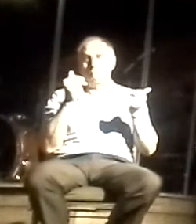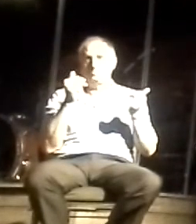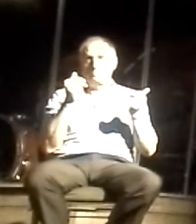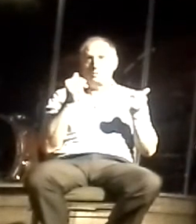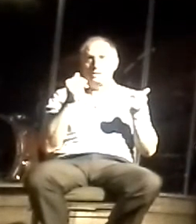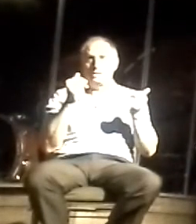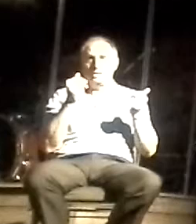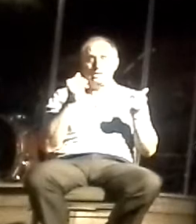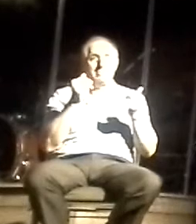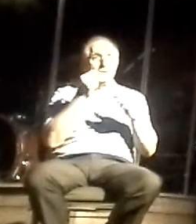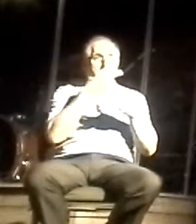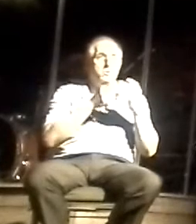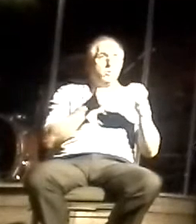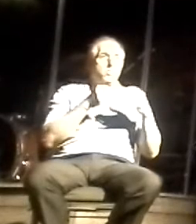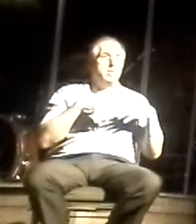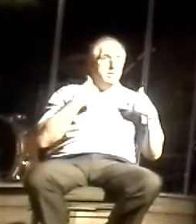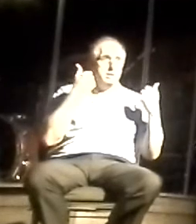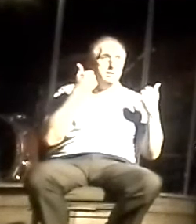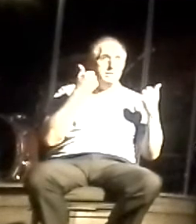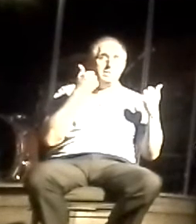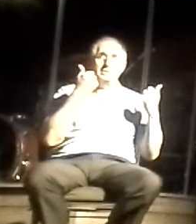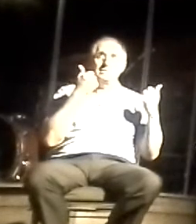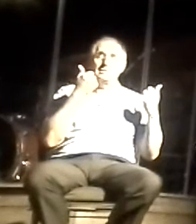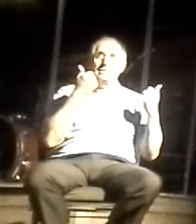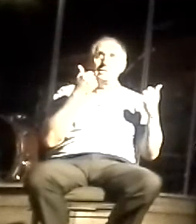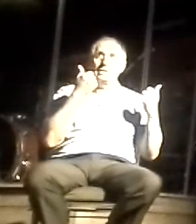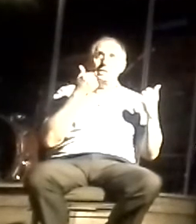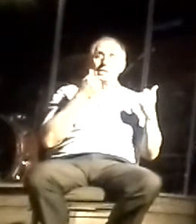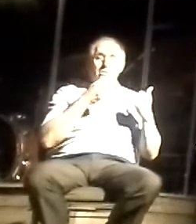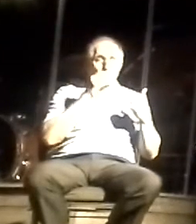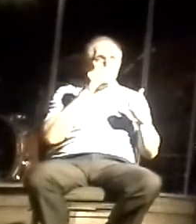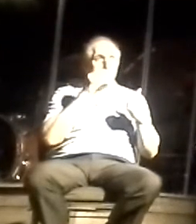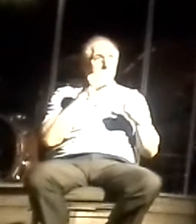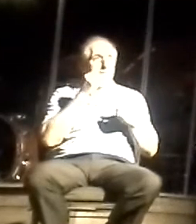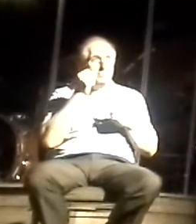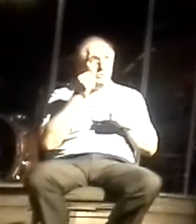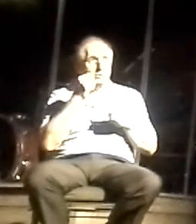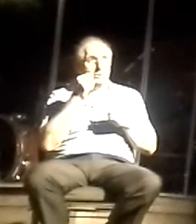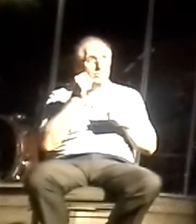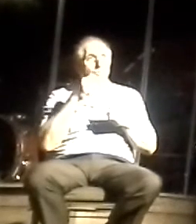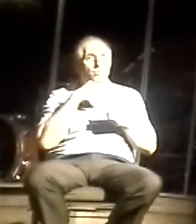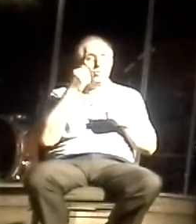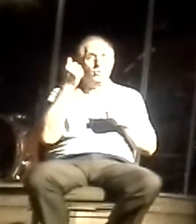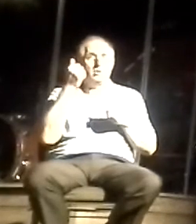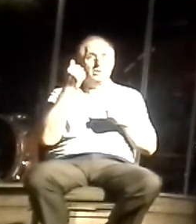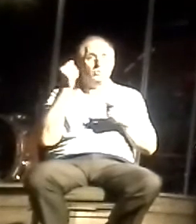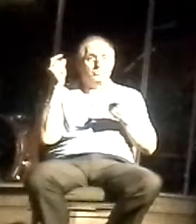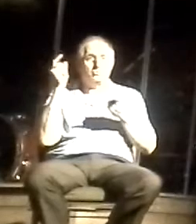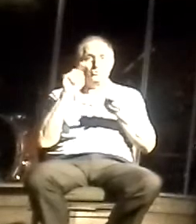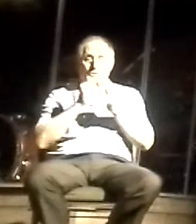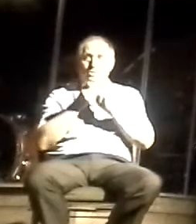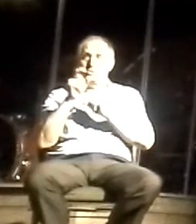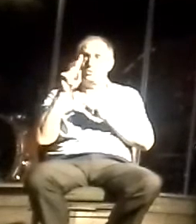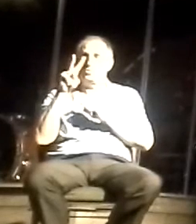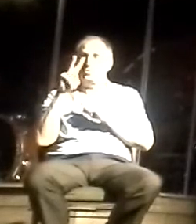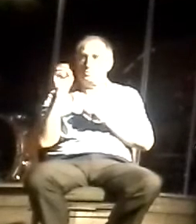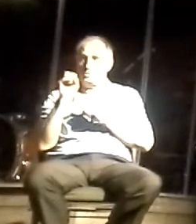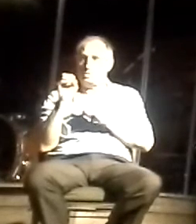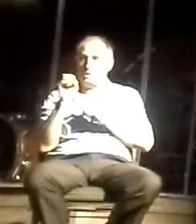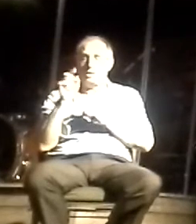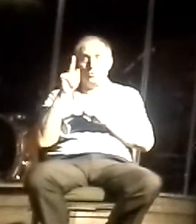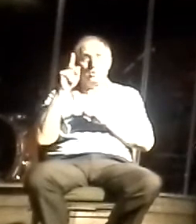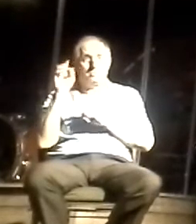You can be both young and wise. You can drink that whole milk, because when you get older, it goes down to 2%,